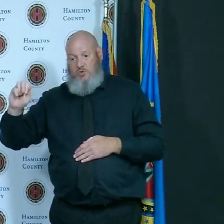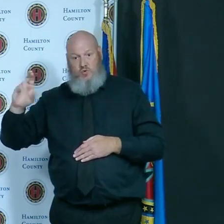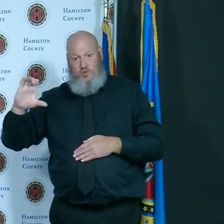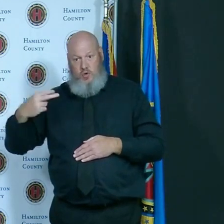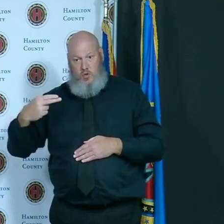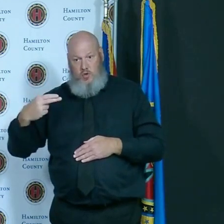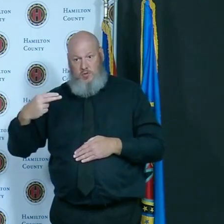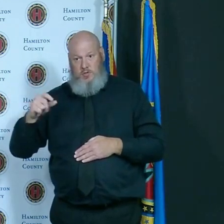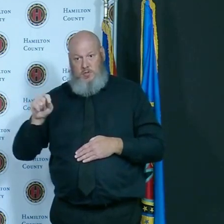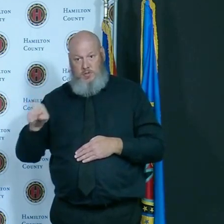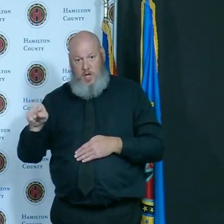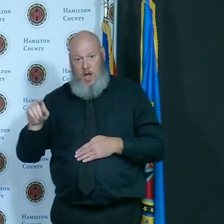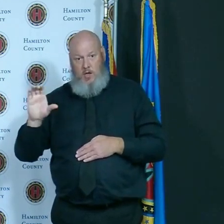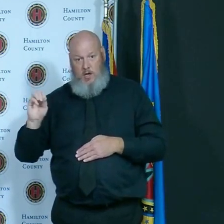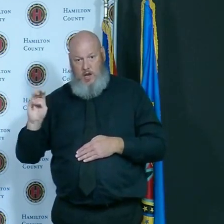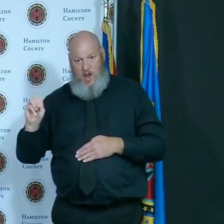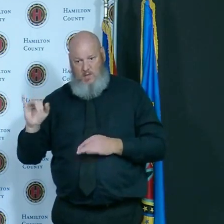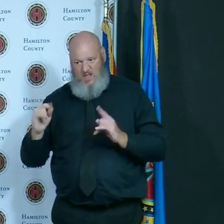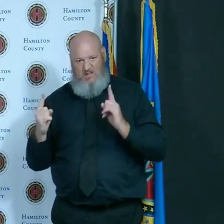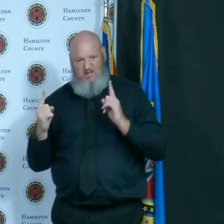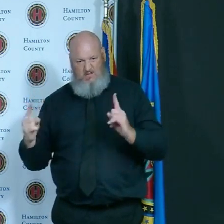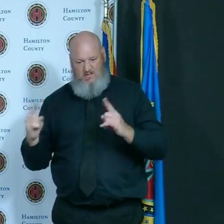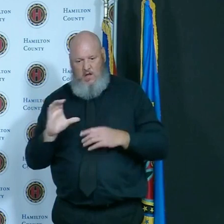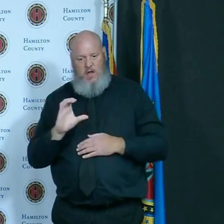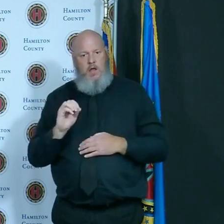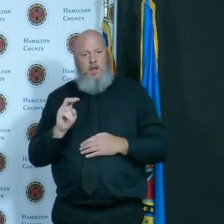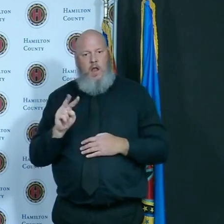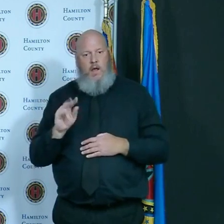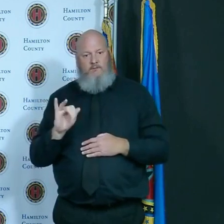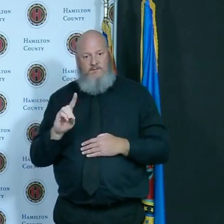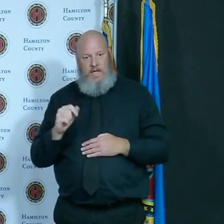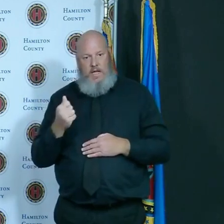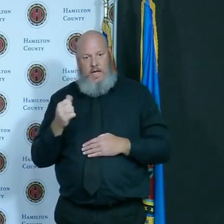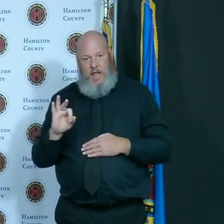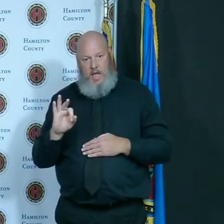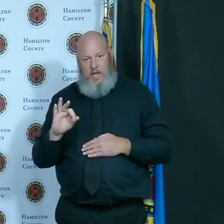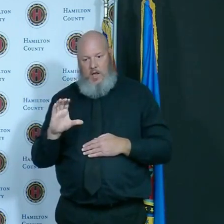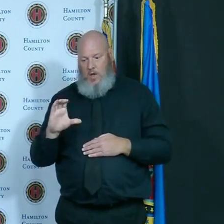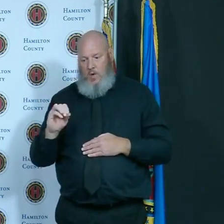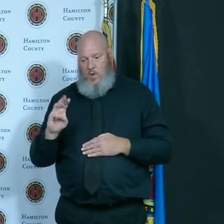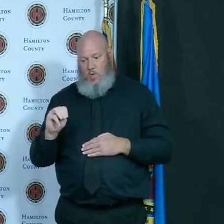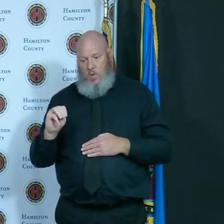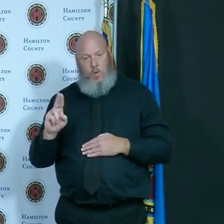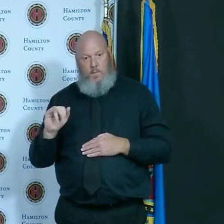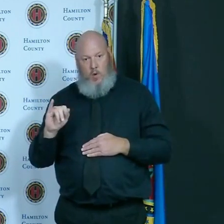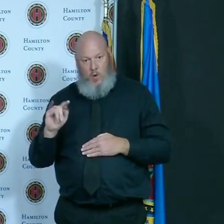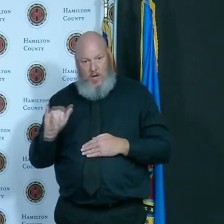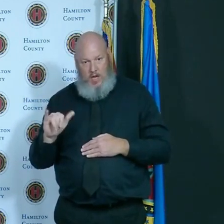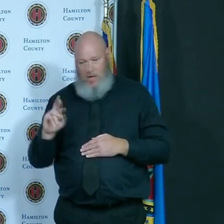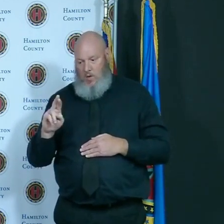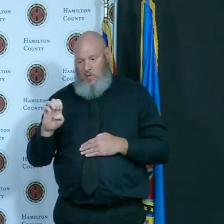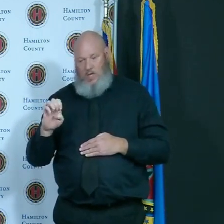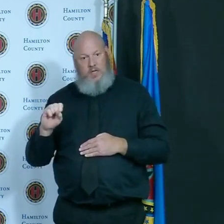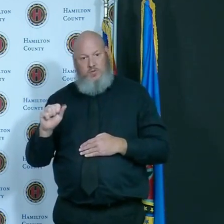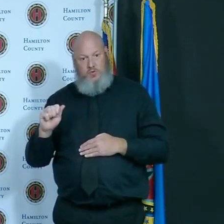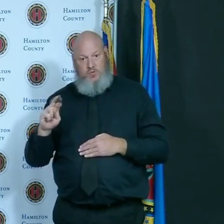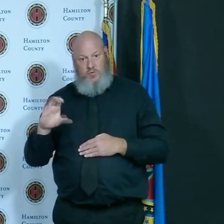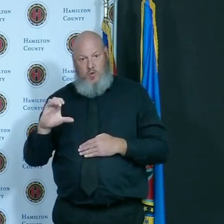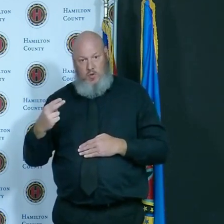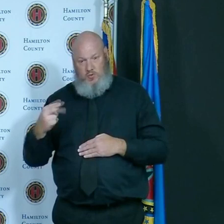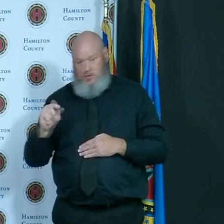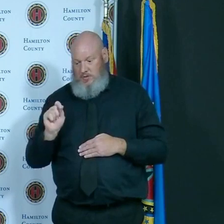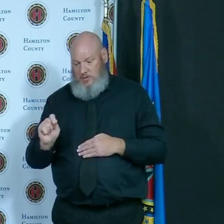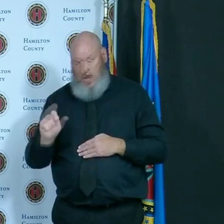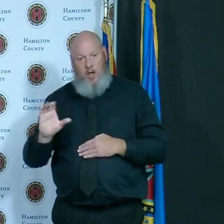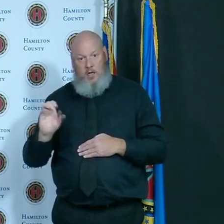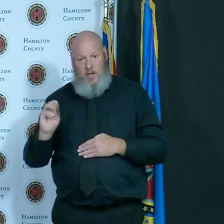Kearney, by the president of the Urban League, Eddie Cohen, by the president of the NAACP, Robert